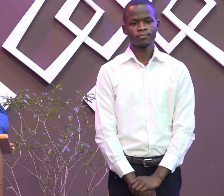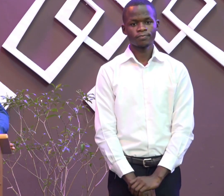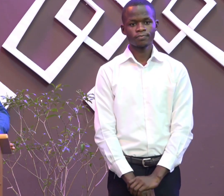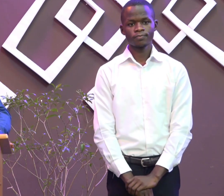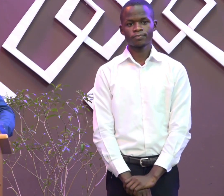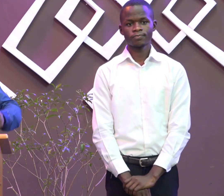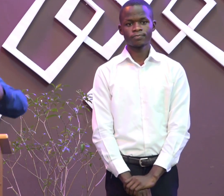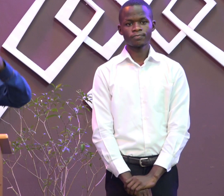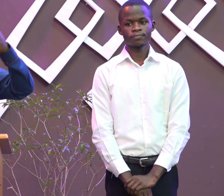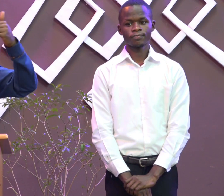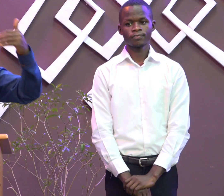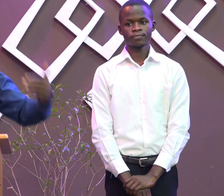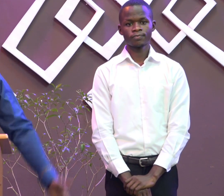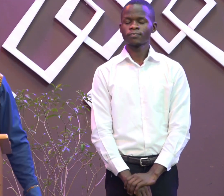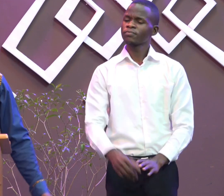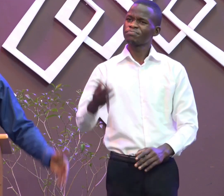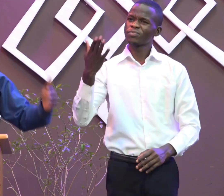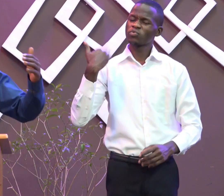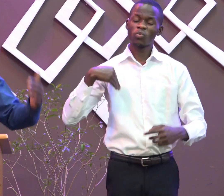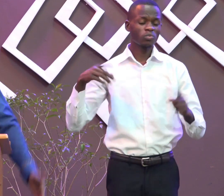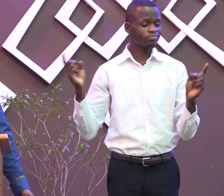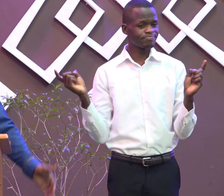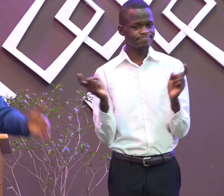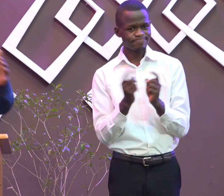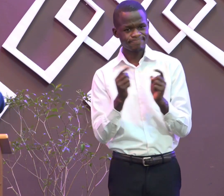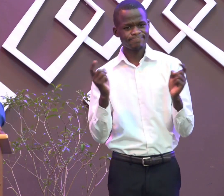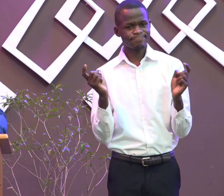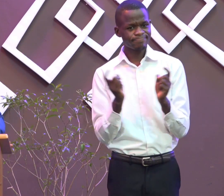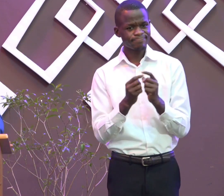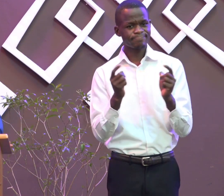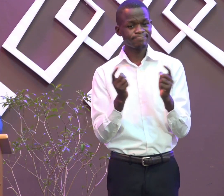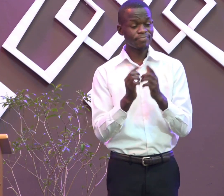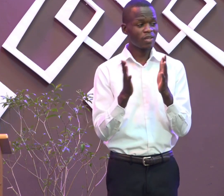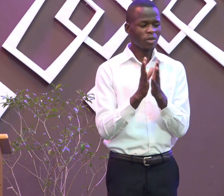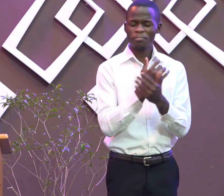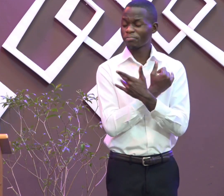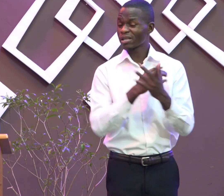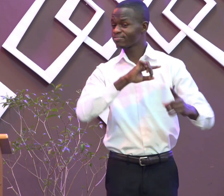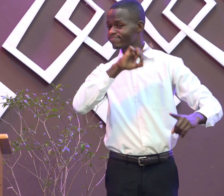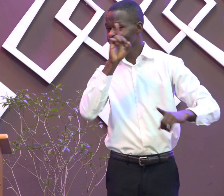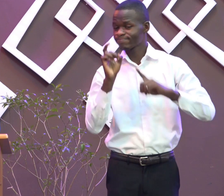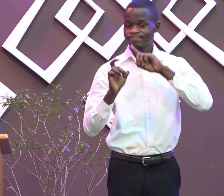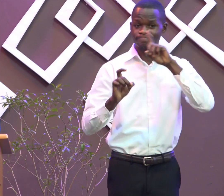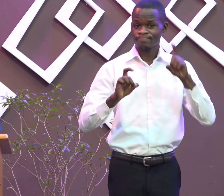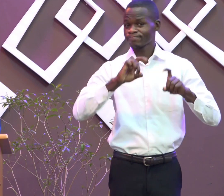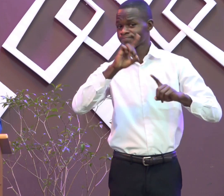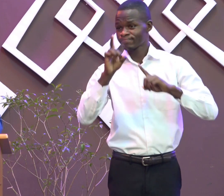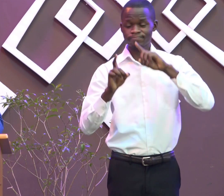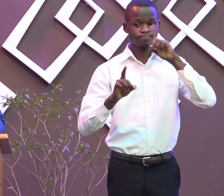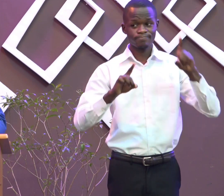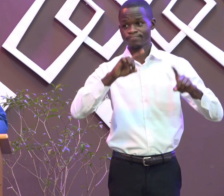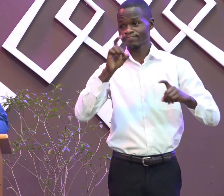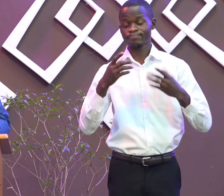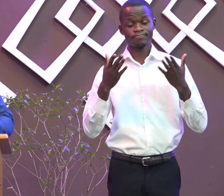nate. Tubadde mu bulumi, mu bubalagaze, mu bibuuzo bingi. We've been in pain and also with so